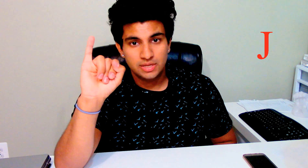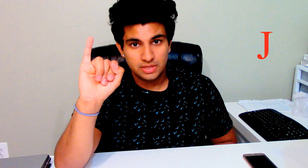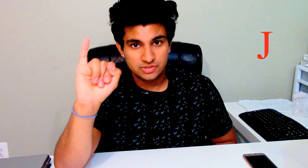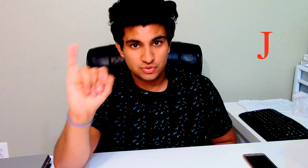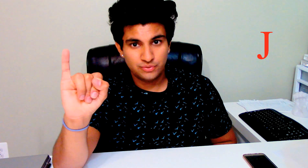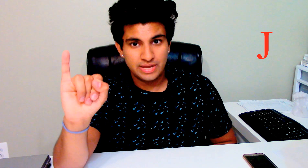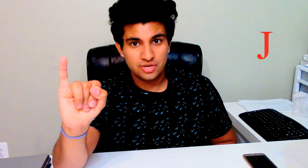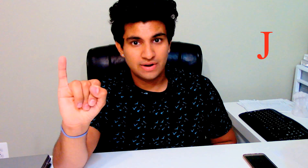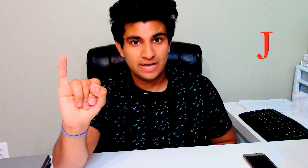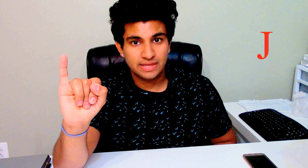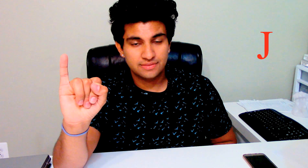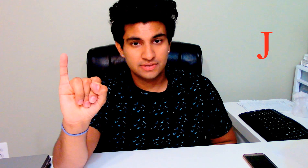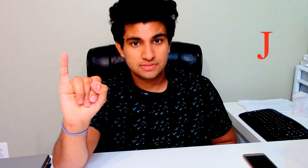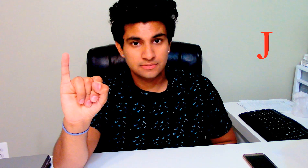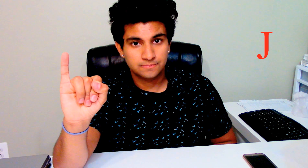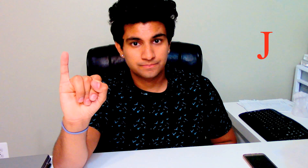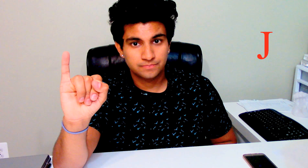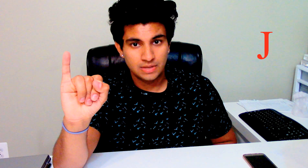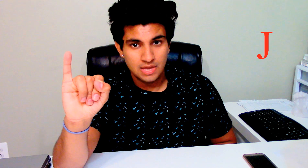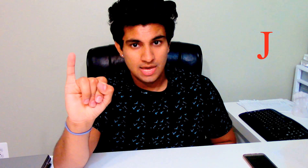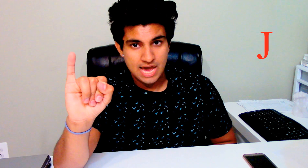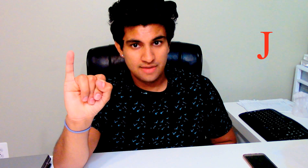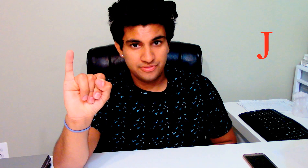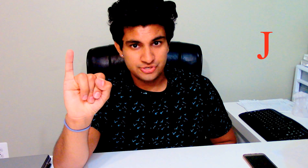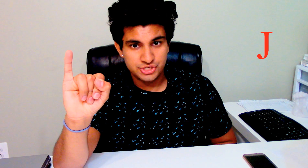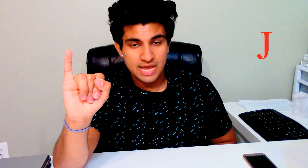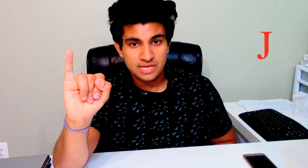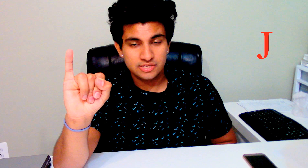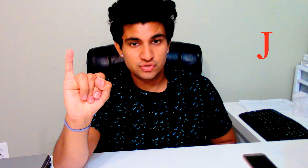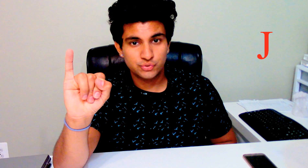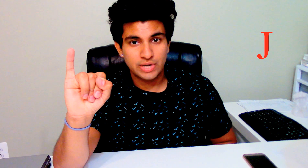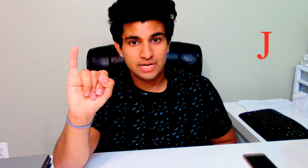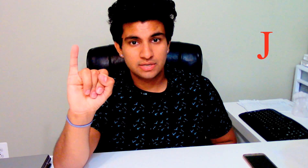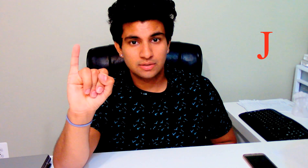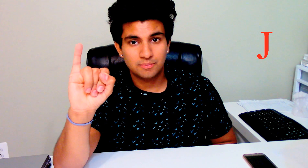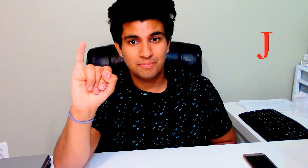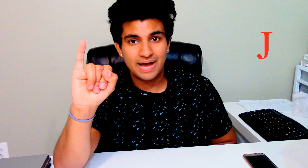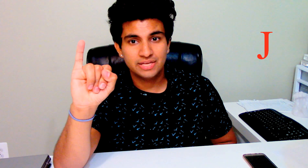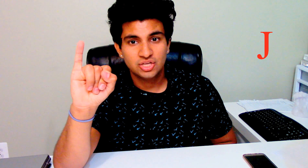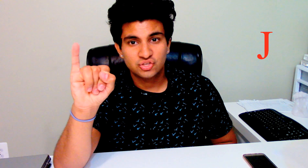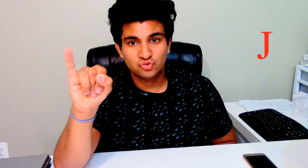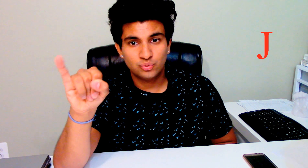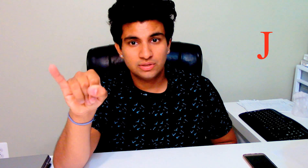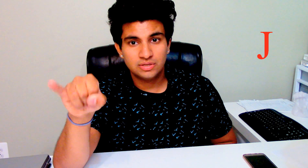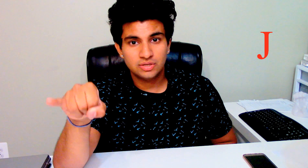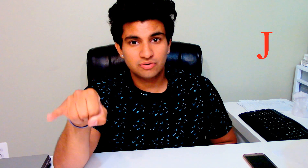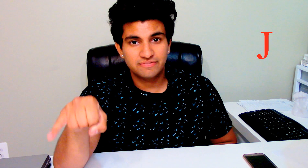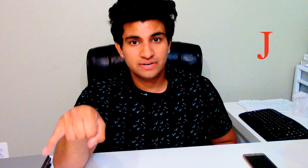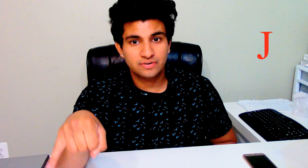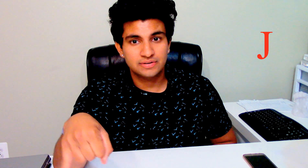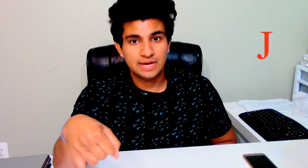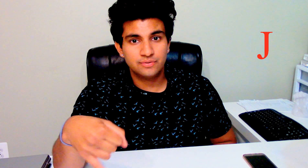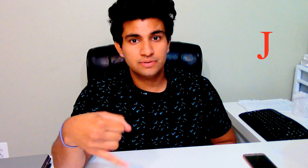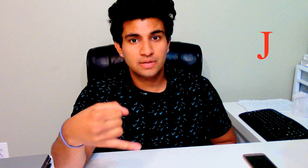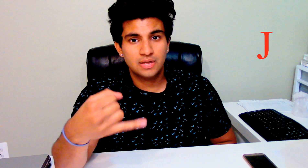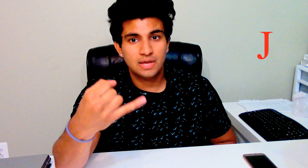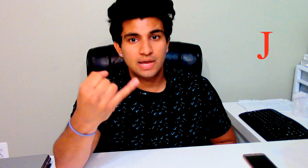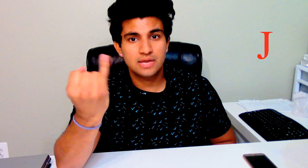is create your I like this, and the J is created by swinging your finger down and